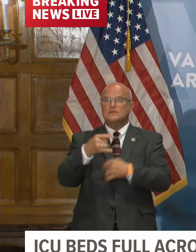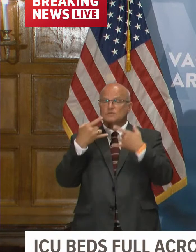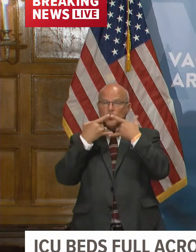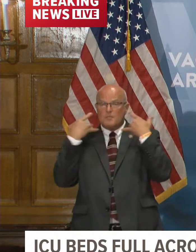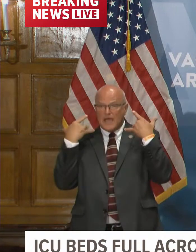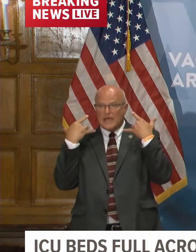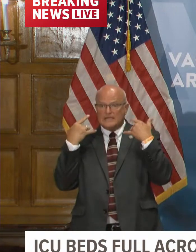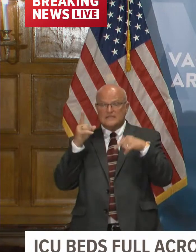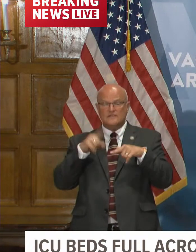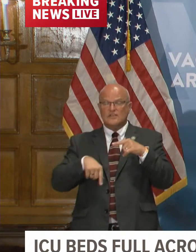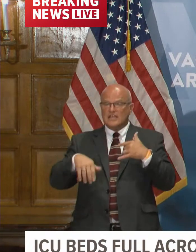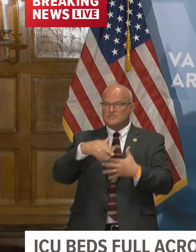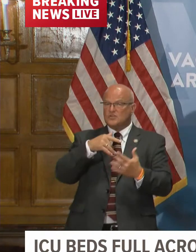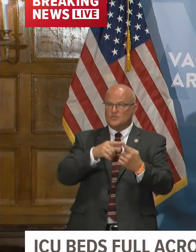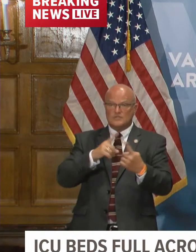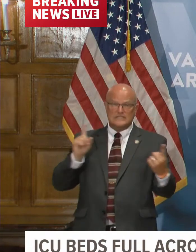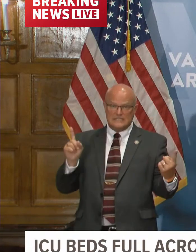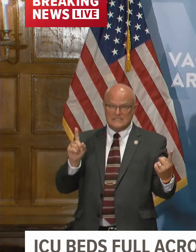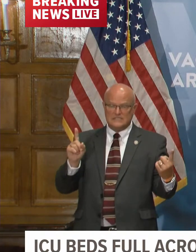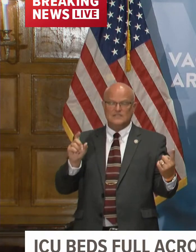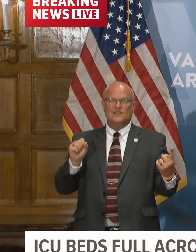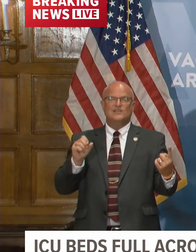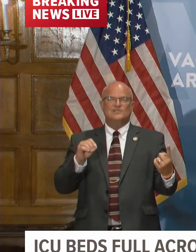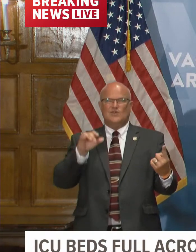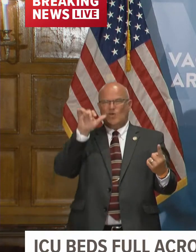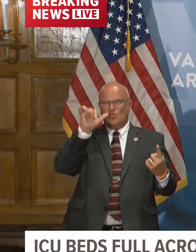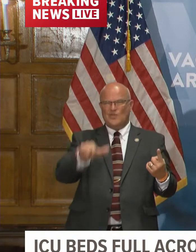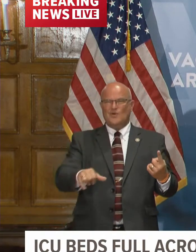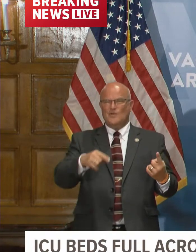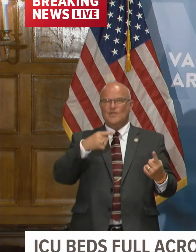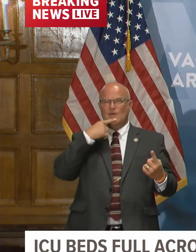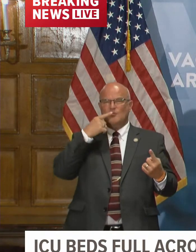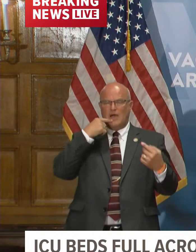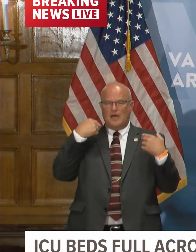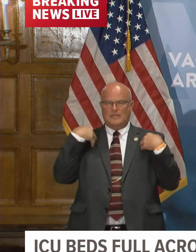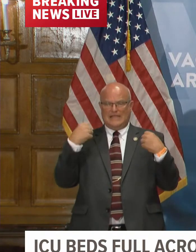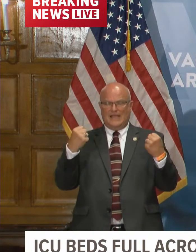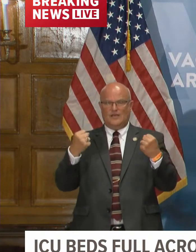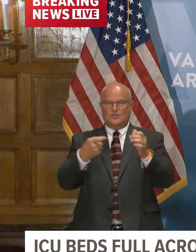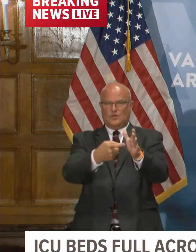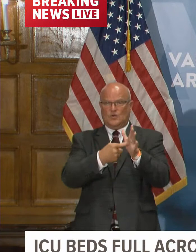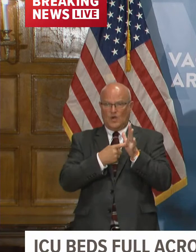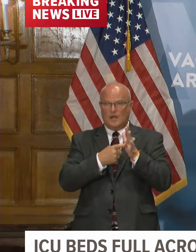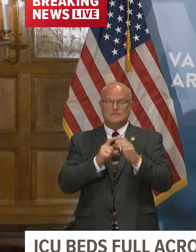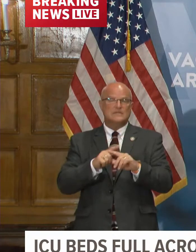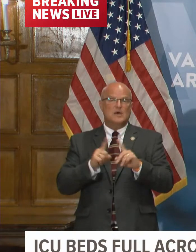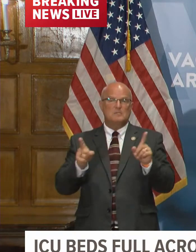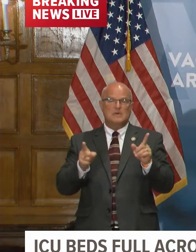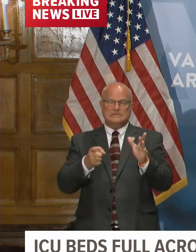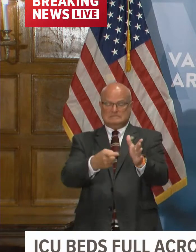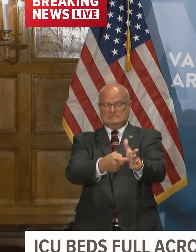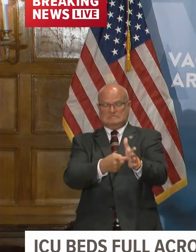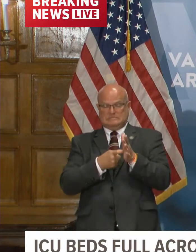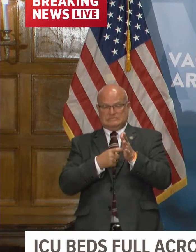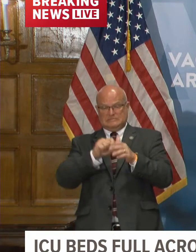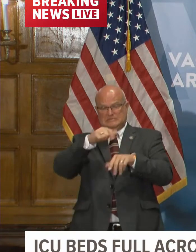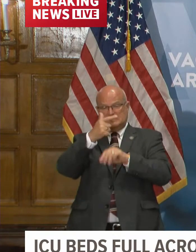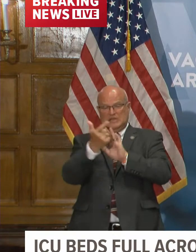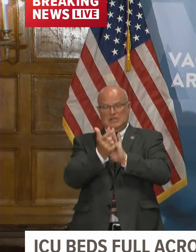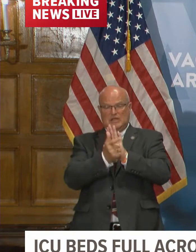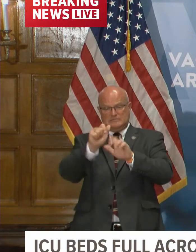mask if you cannot socially distance. So those are the public health requirements, but there is not a mandate in